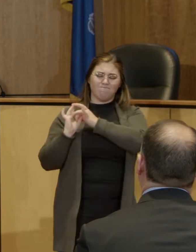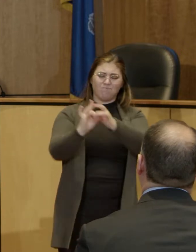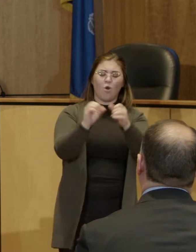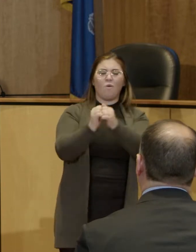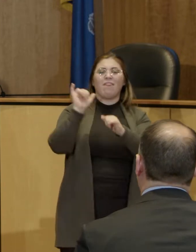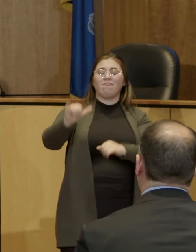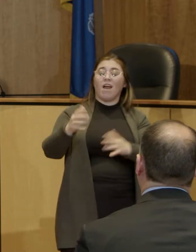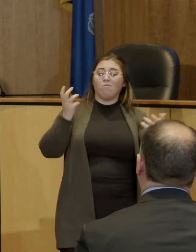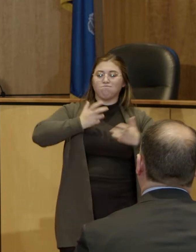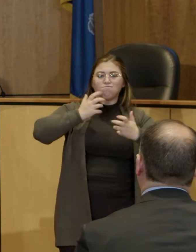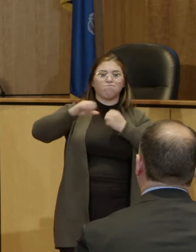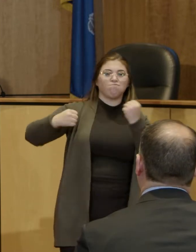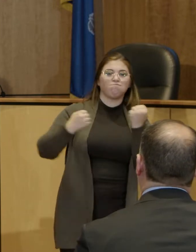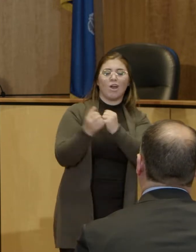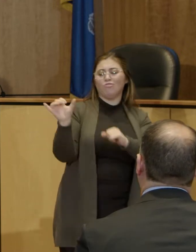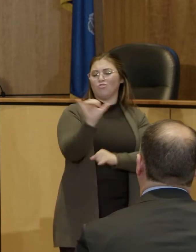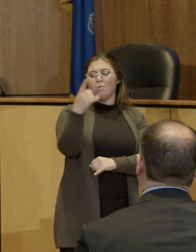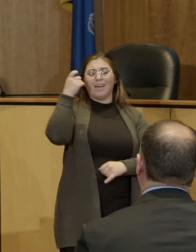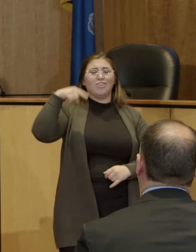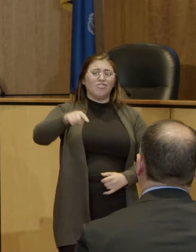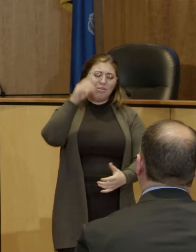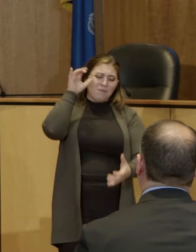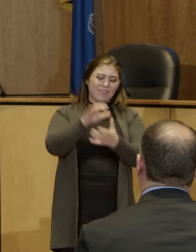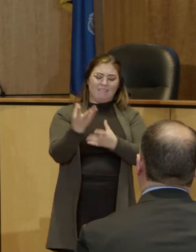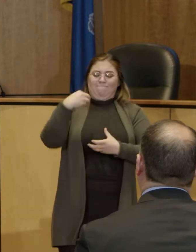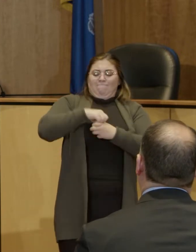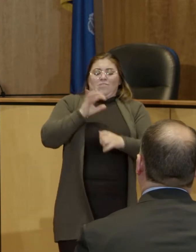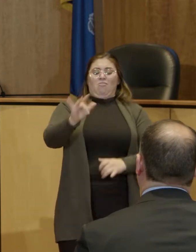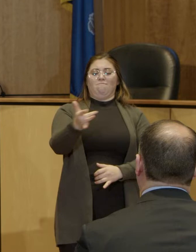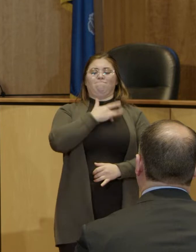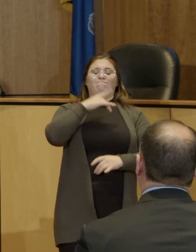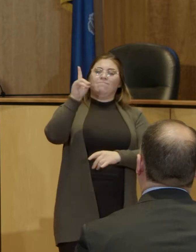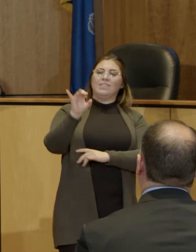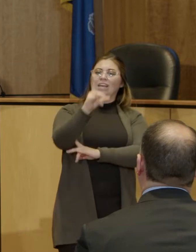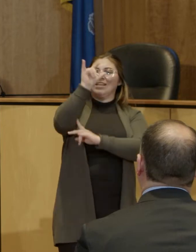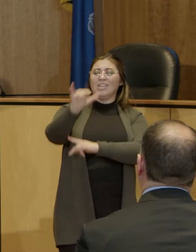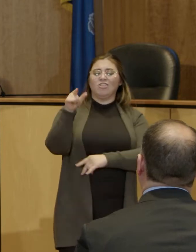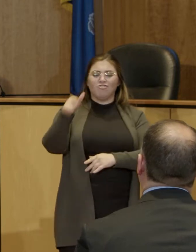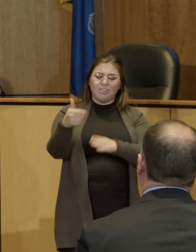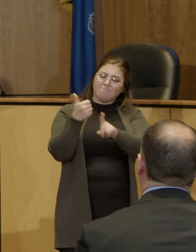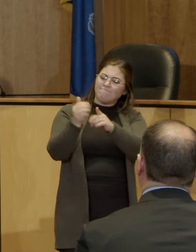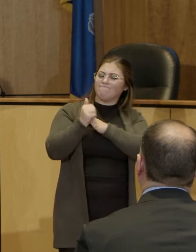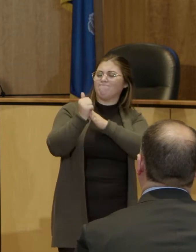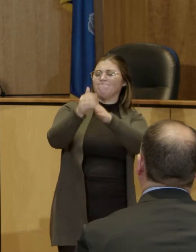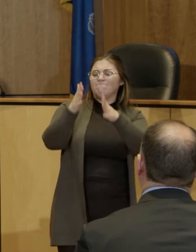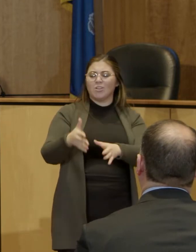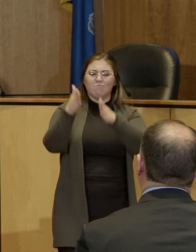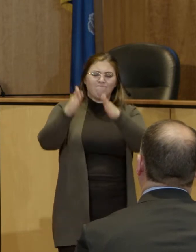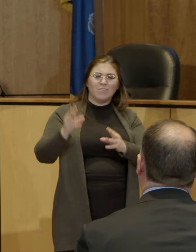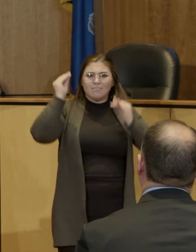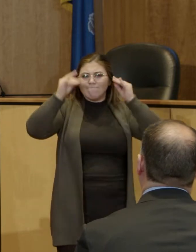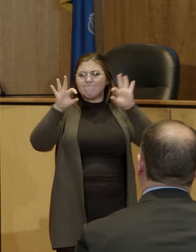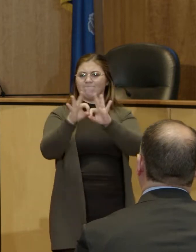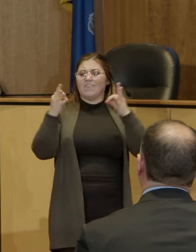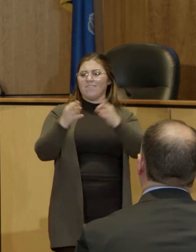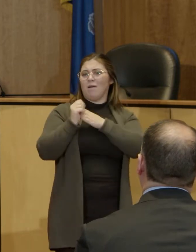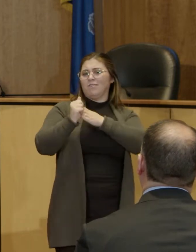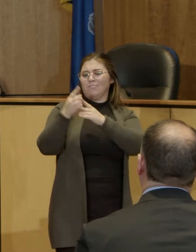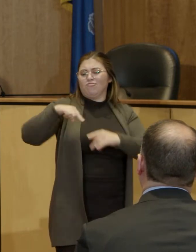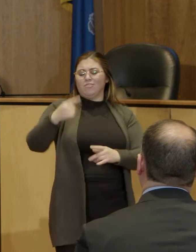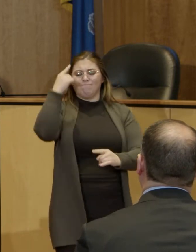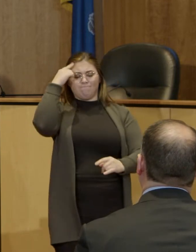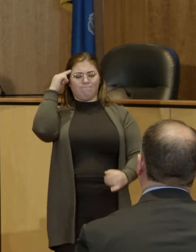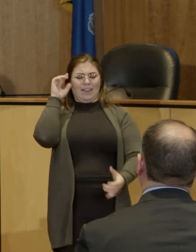heavenly fanfare because she believed deeply in her own dignity as a leader, as a person, as a thinker, as a family leader, but